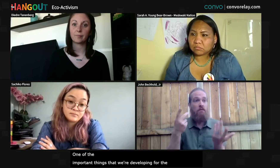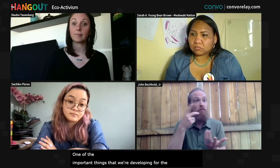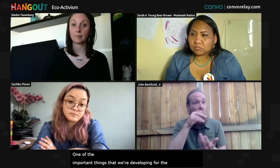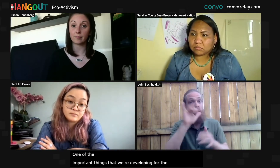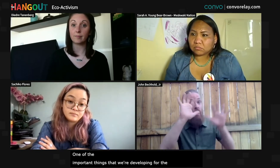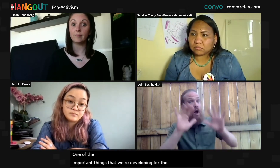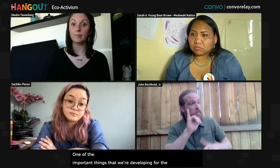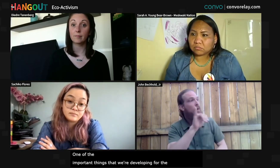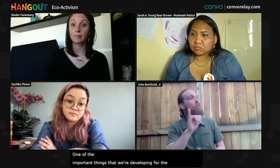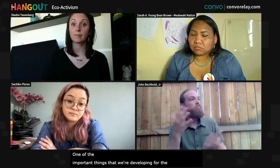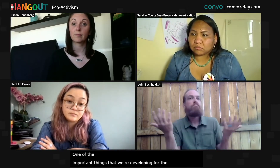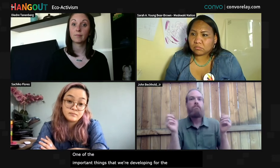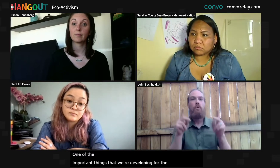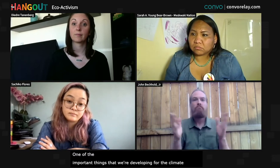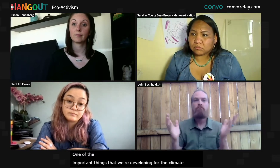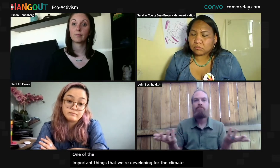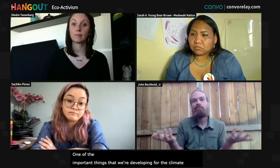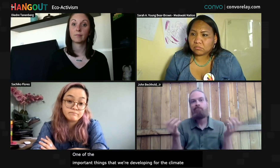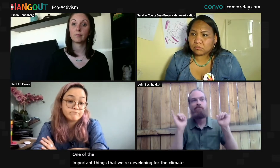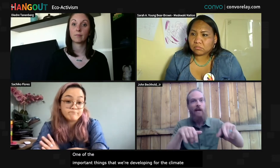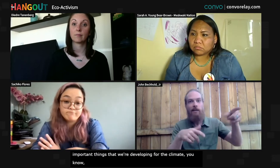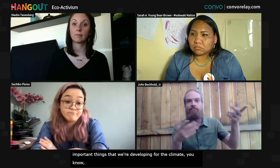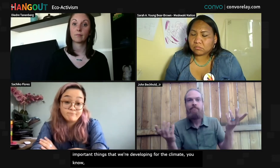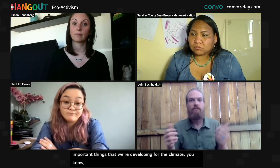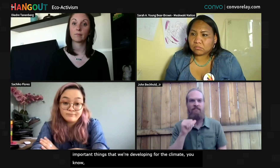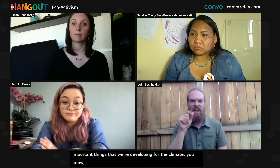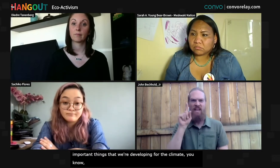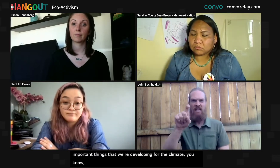that, they always have questions about these kinds of things. So